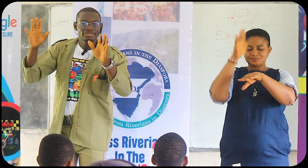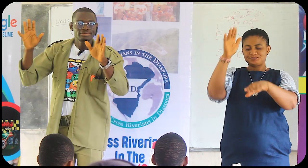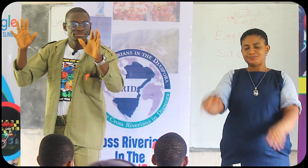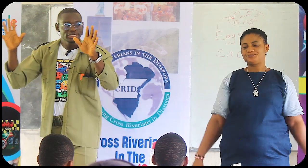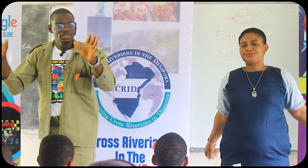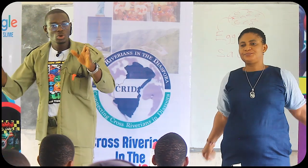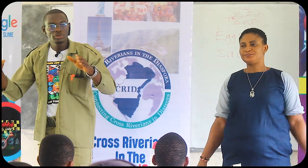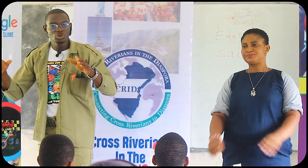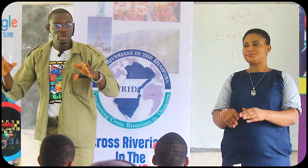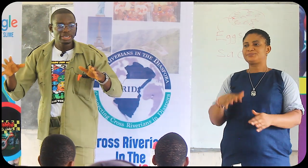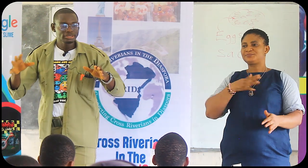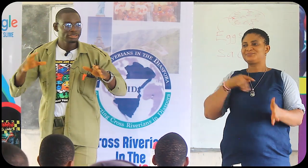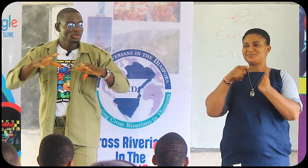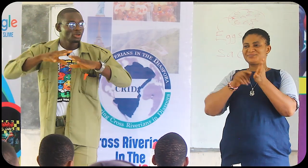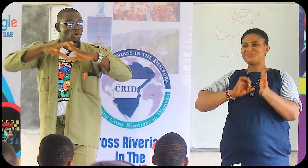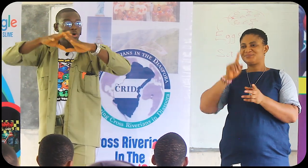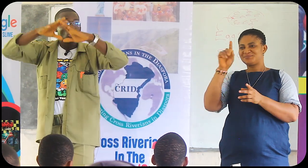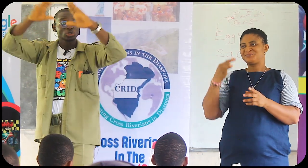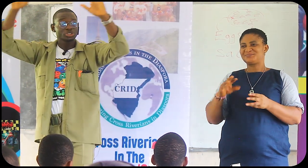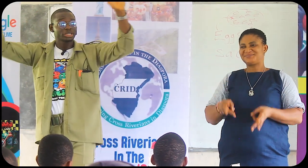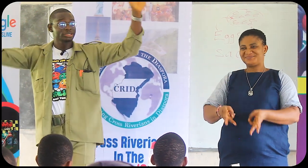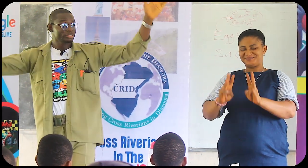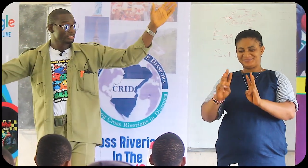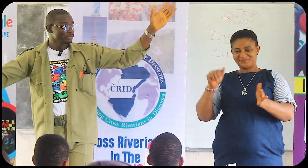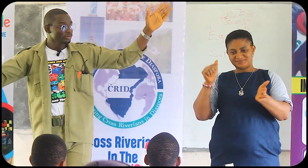And this is one of the ways